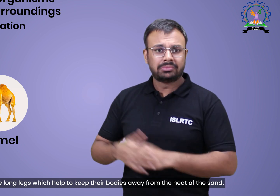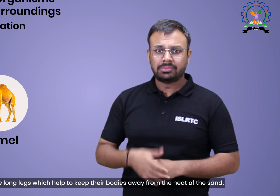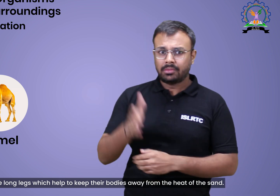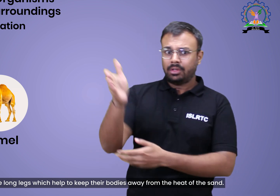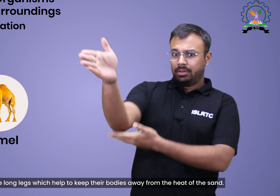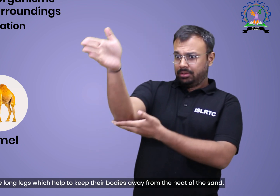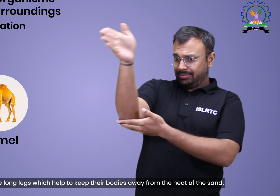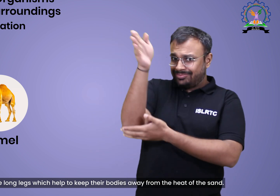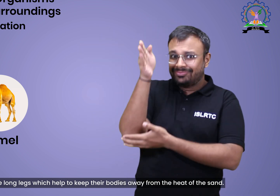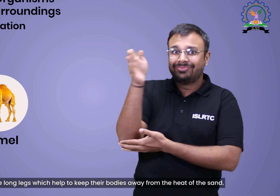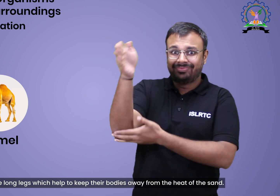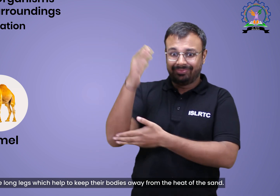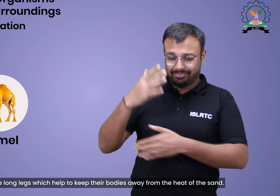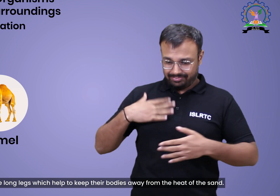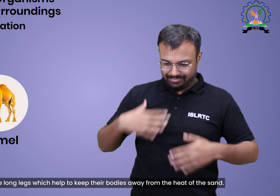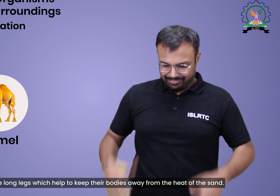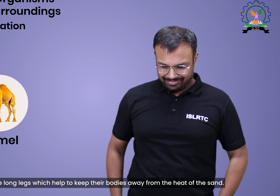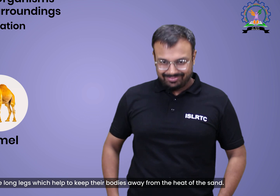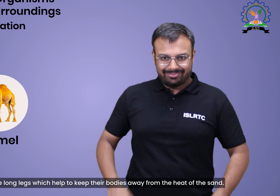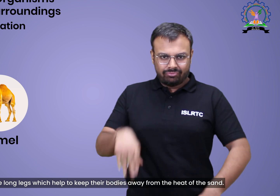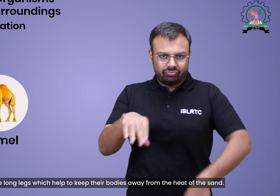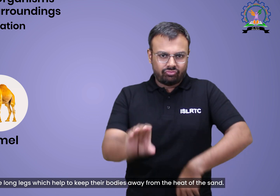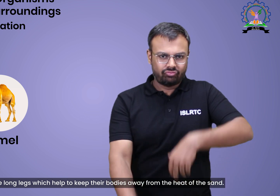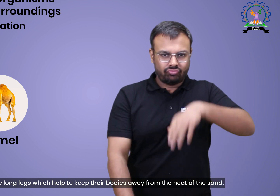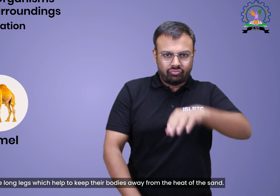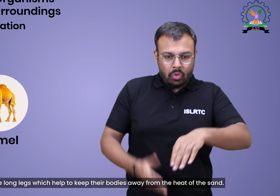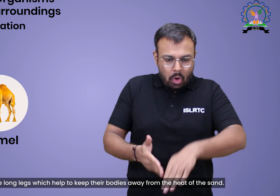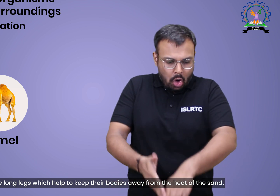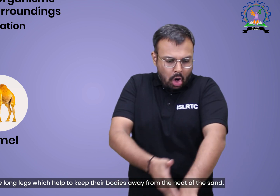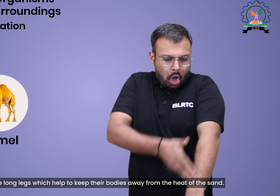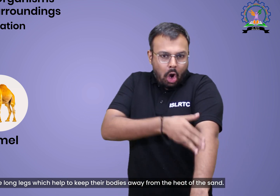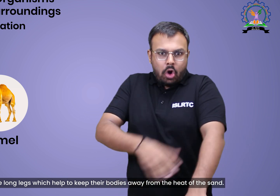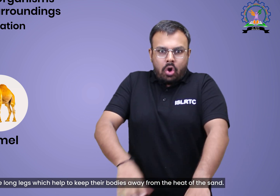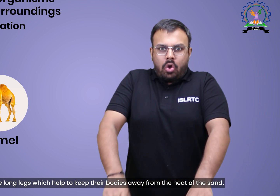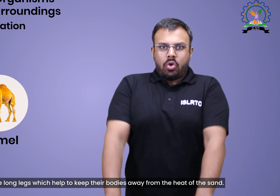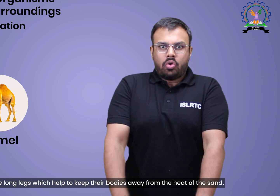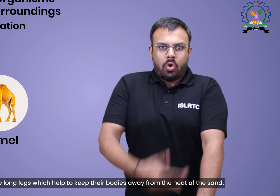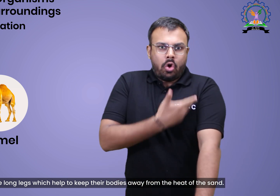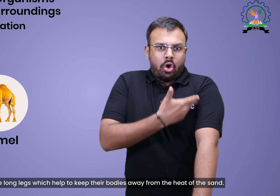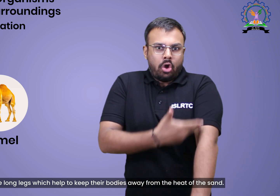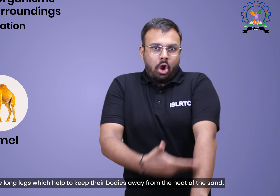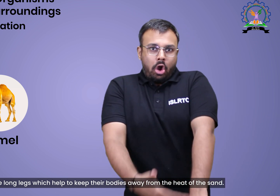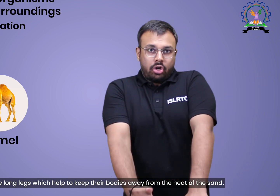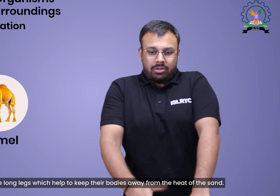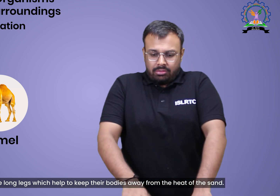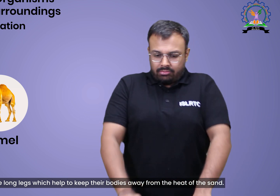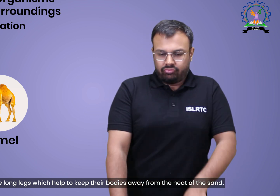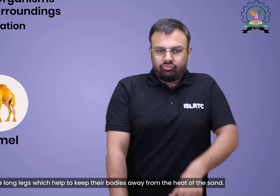Camels have long legs which help to keep their bodies away from the heat of the sand.